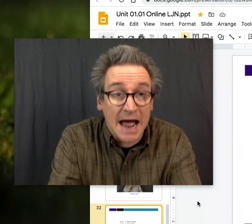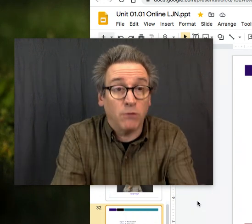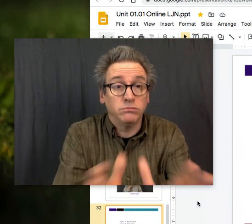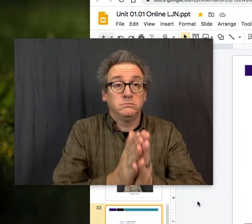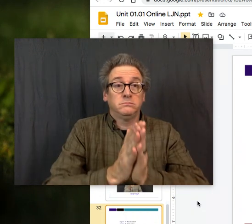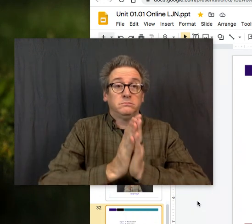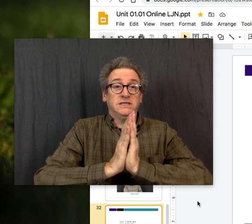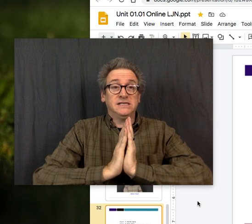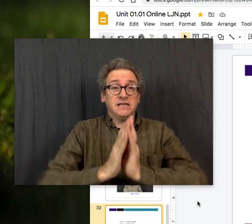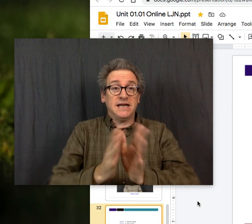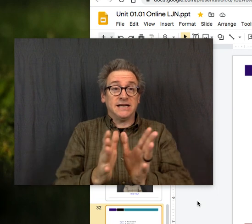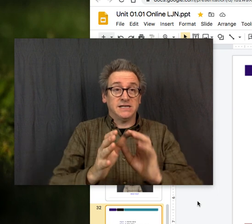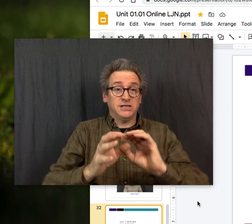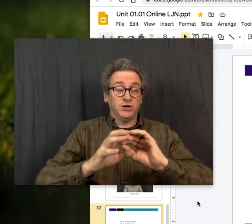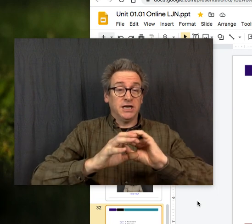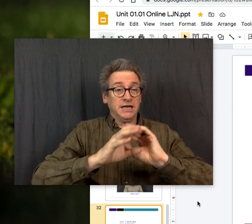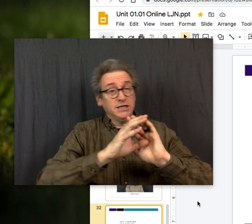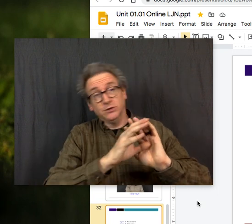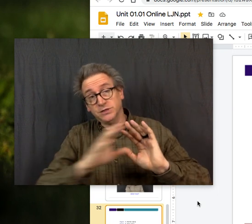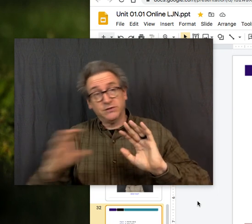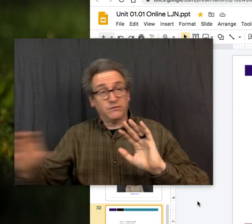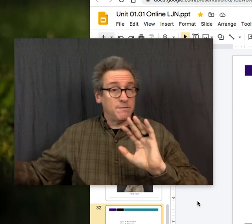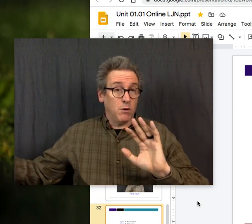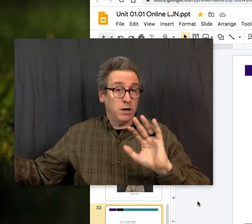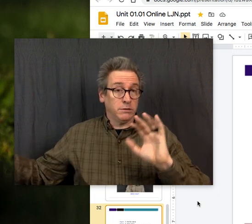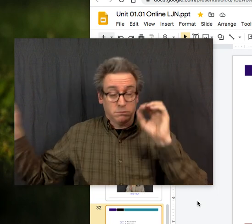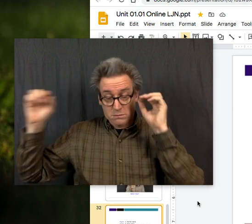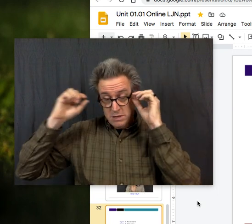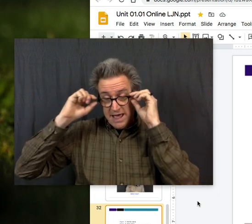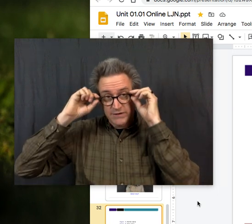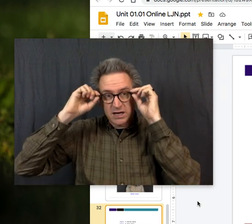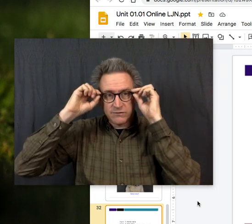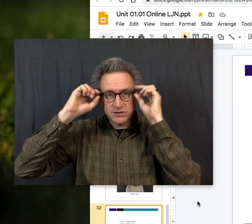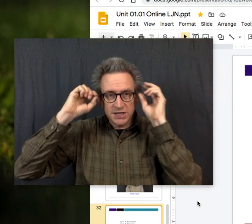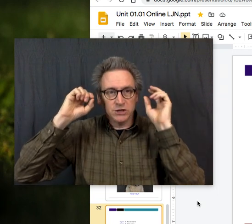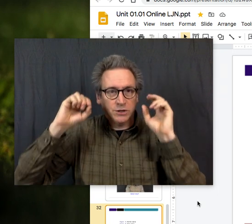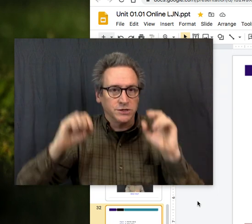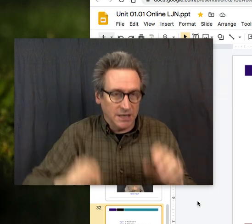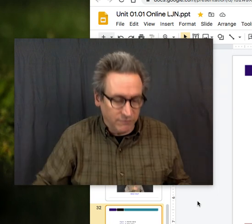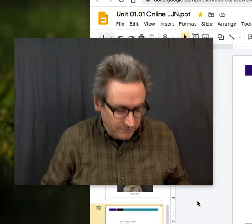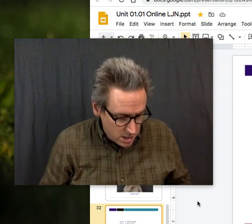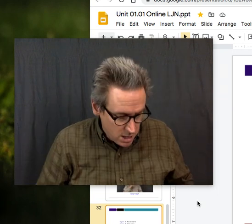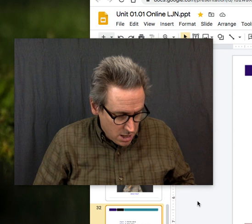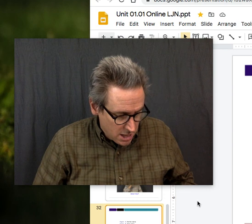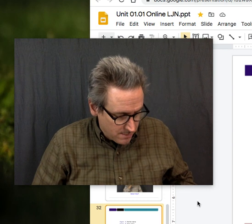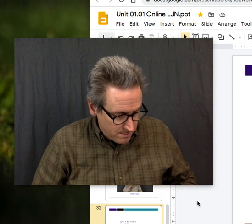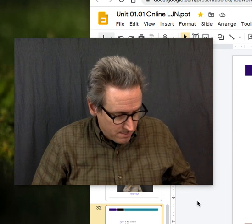Now, this is an exercise that you're going to need to use from now on. Having a conversation with yourself.